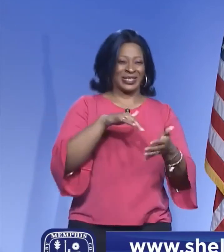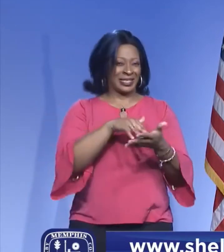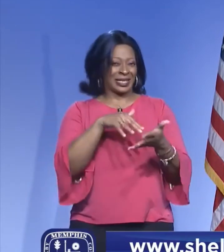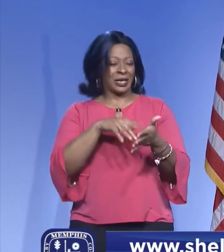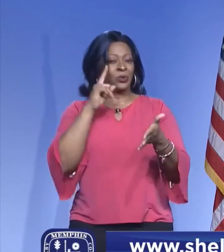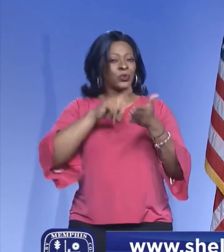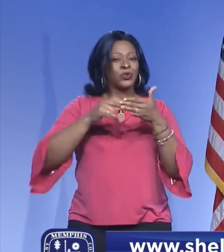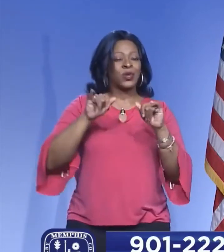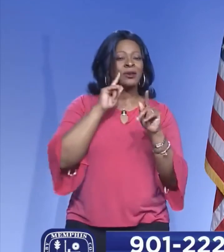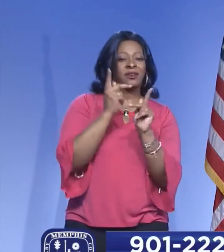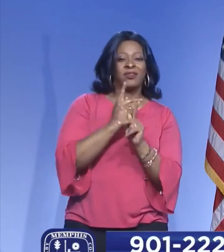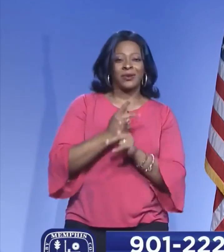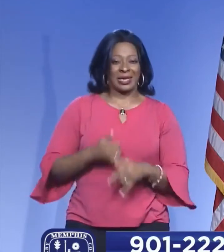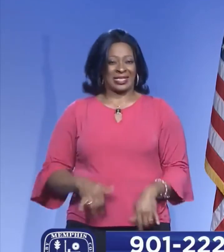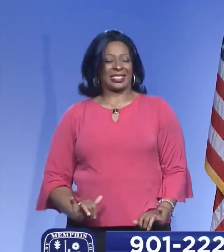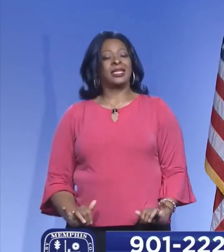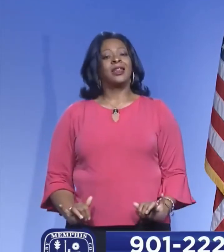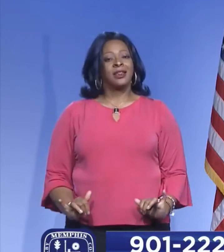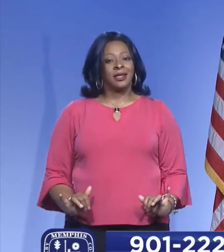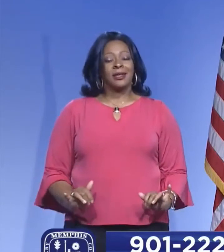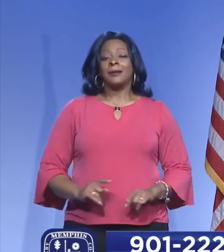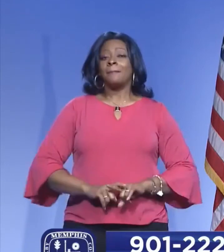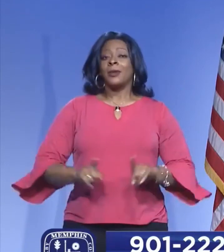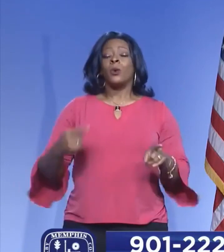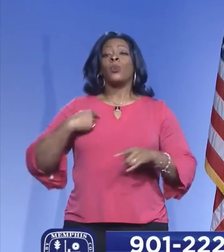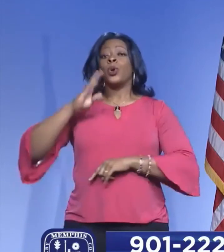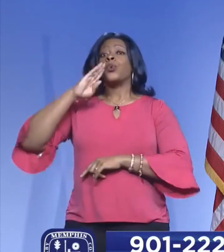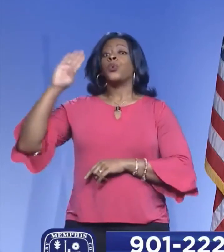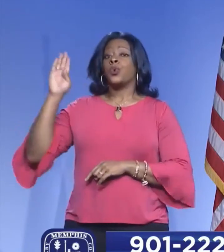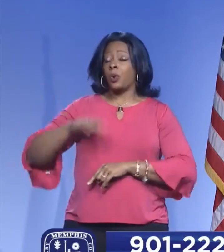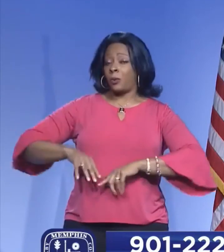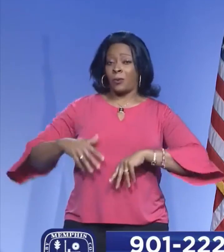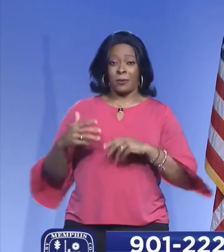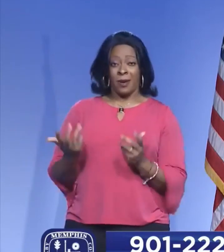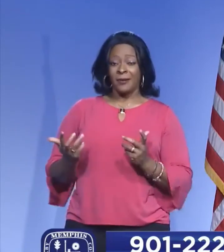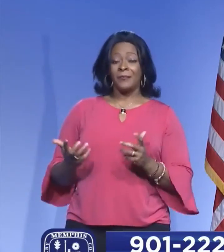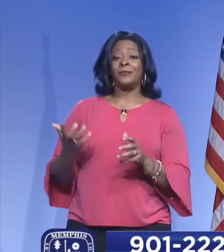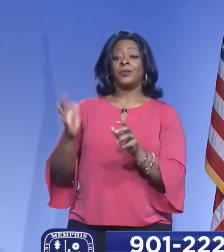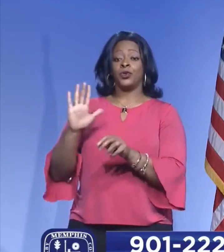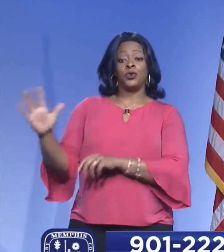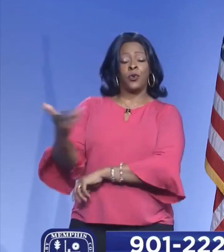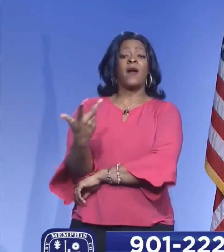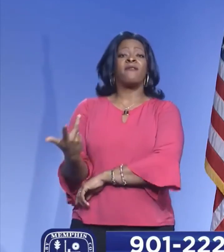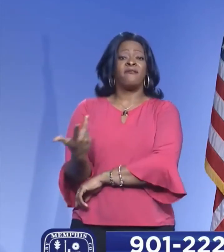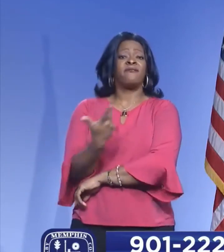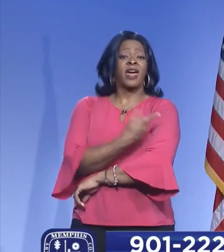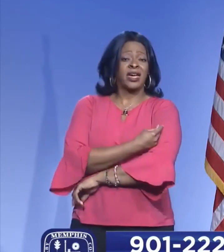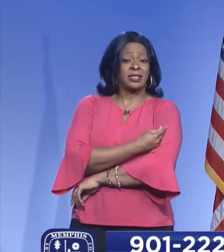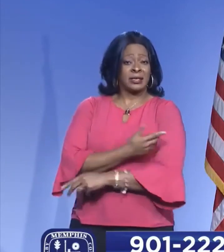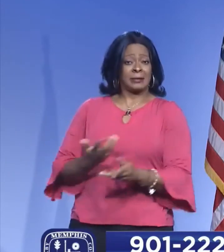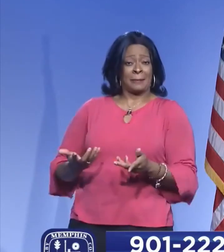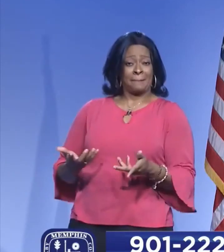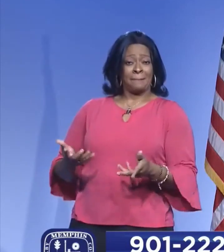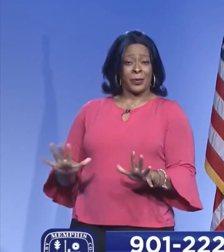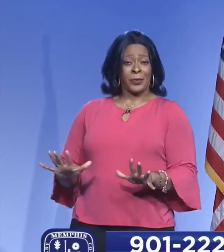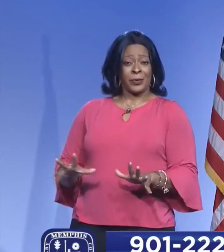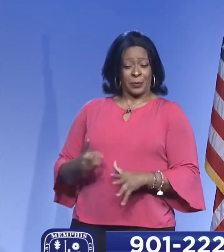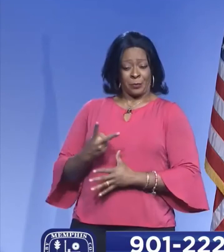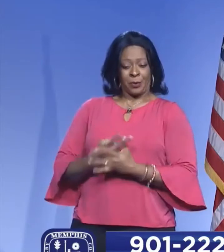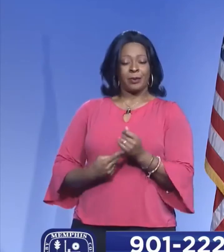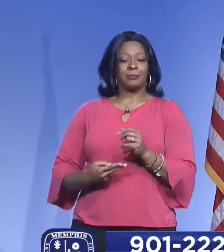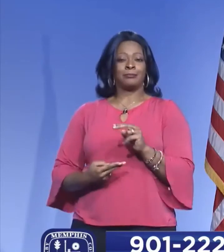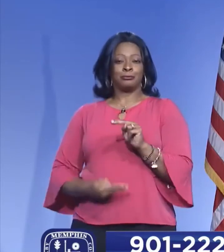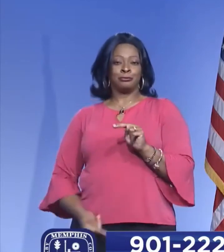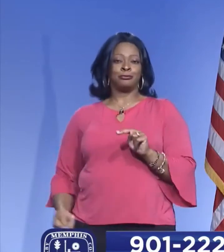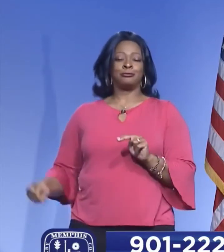Researchers are trying to figure that out. But what we do know is that getting the vaccine gives you a higher level